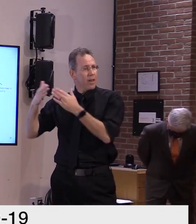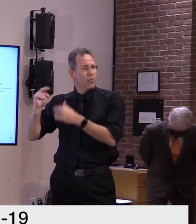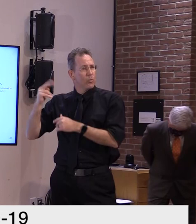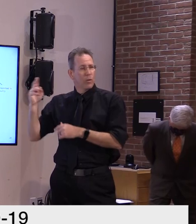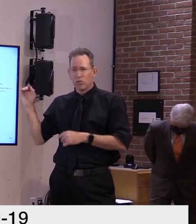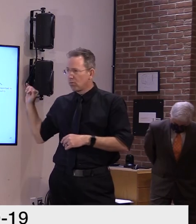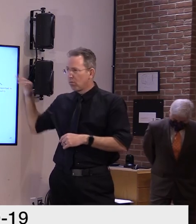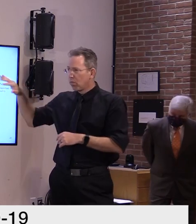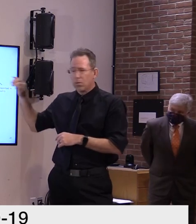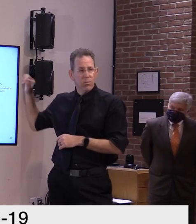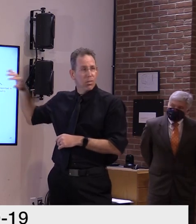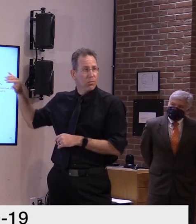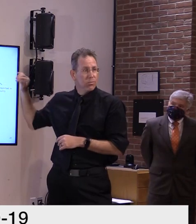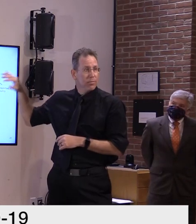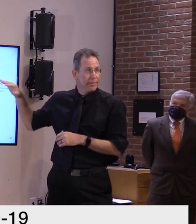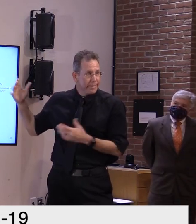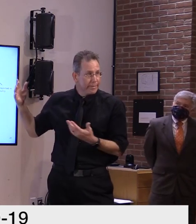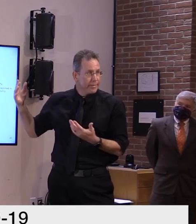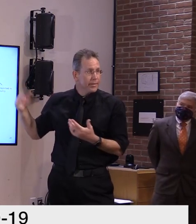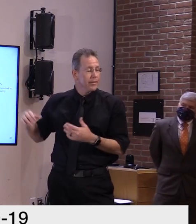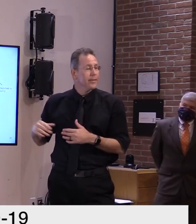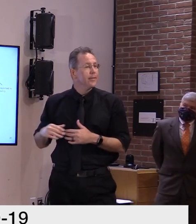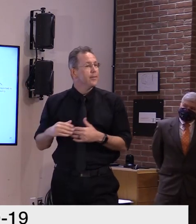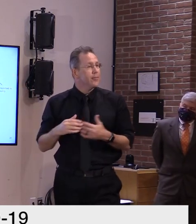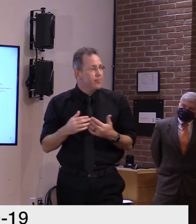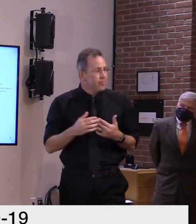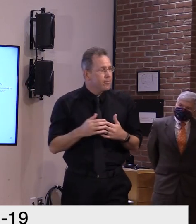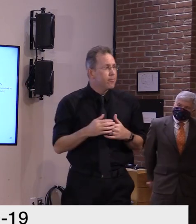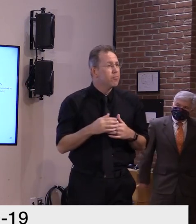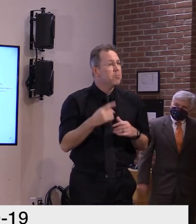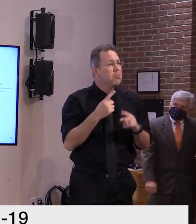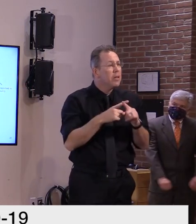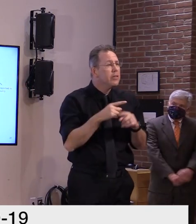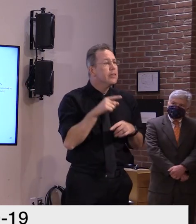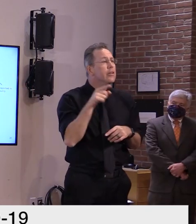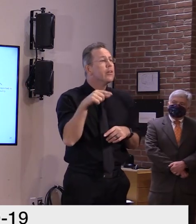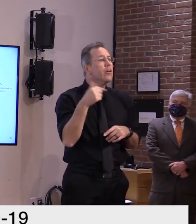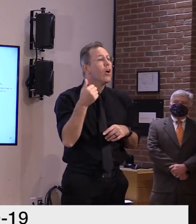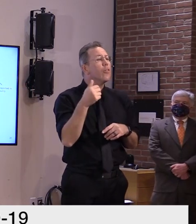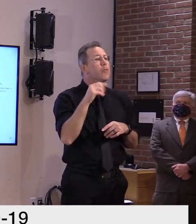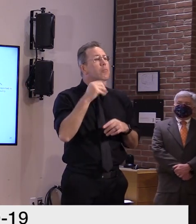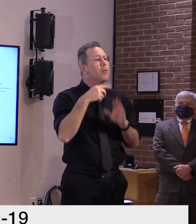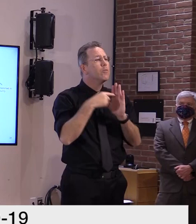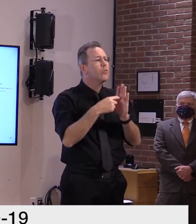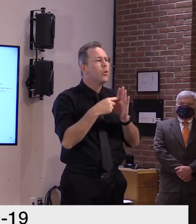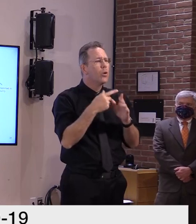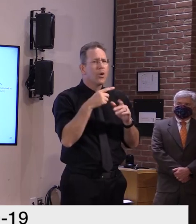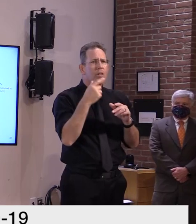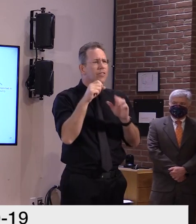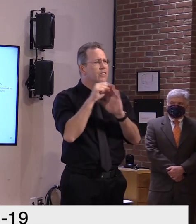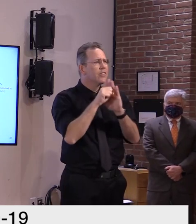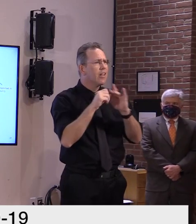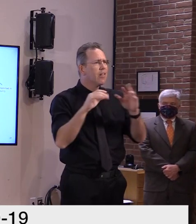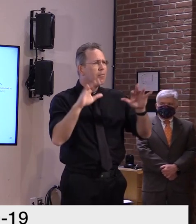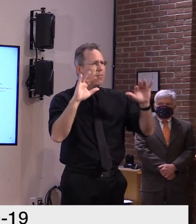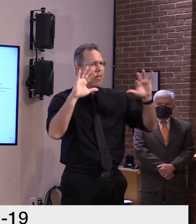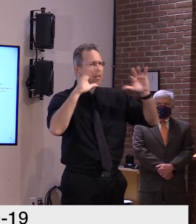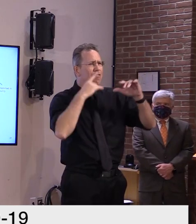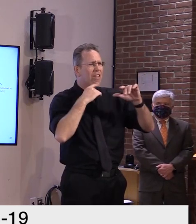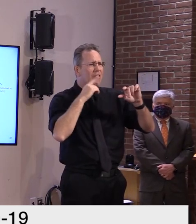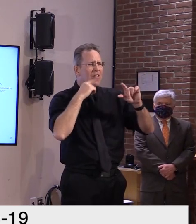what's happening in the map in general, all the states around us, with significant increases in cases.